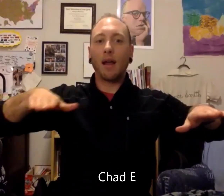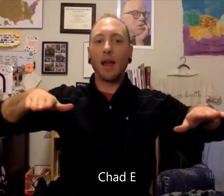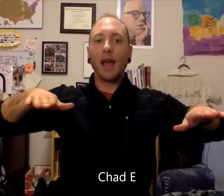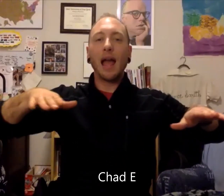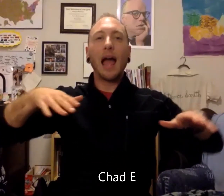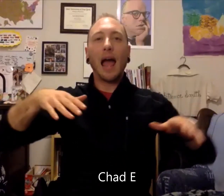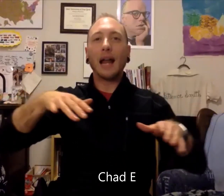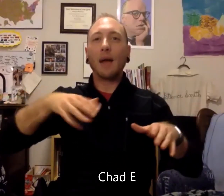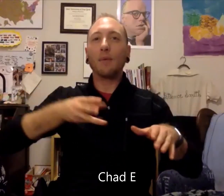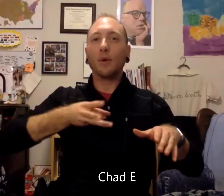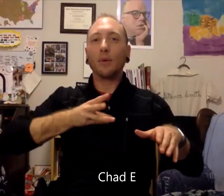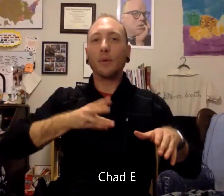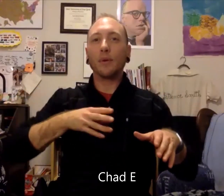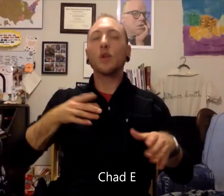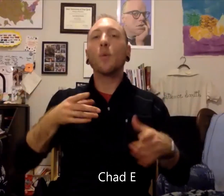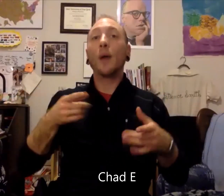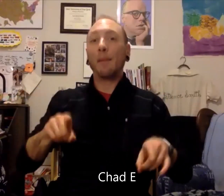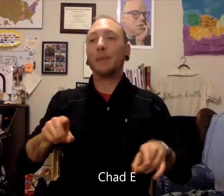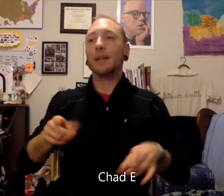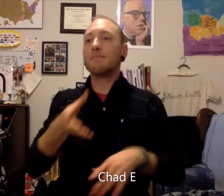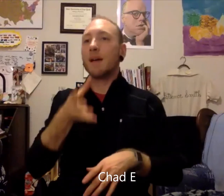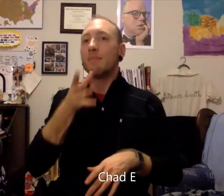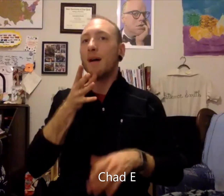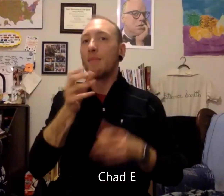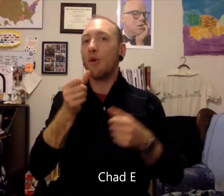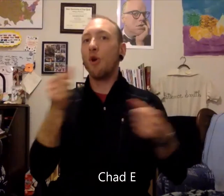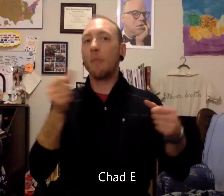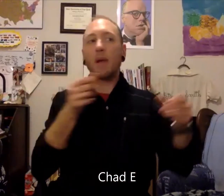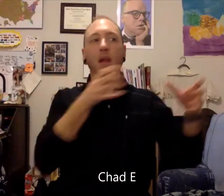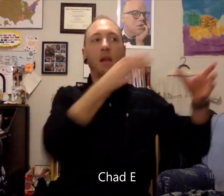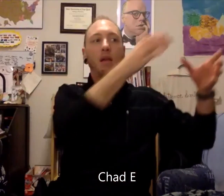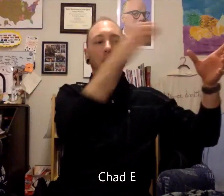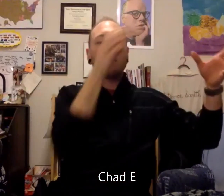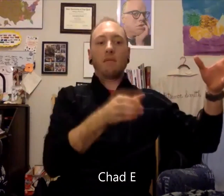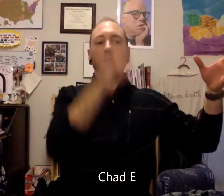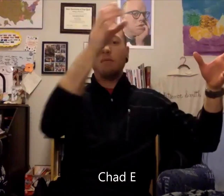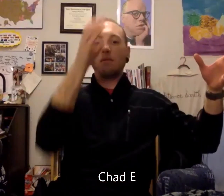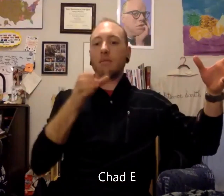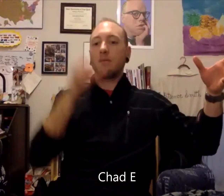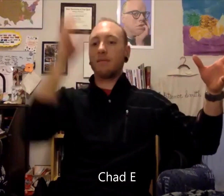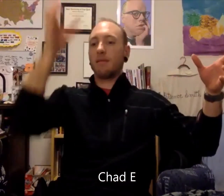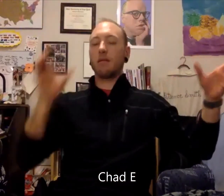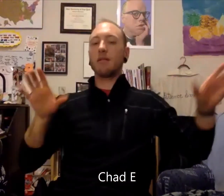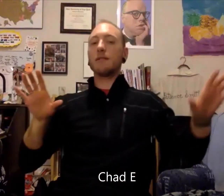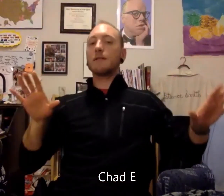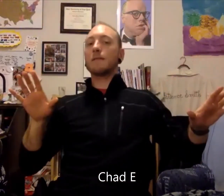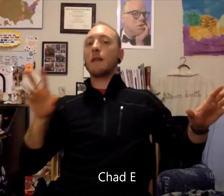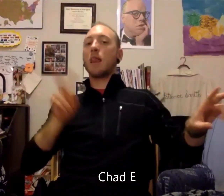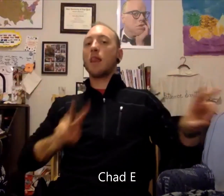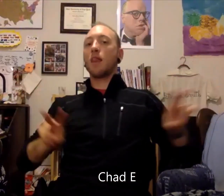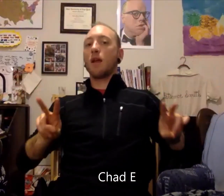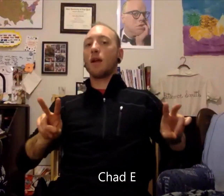busted. And so I was 17, and, it was the first time I really got confronted